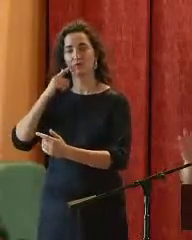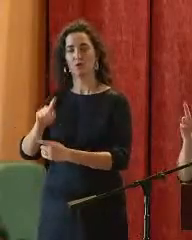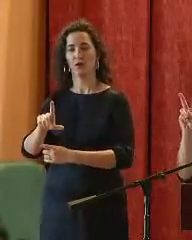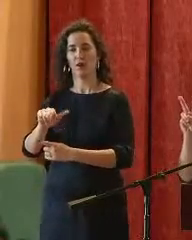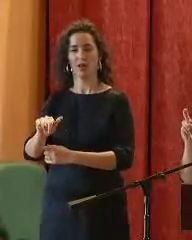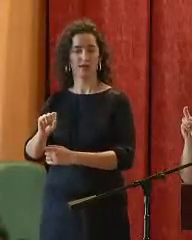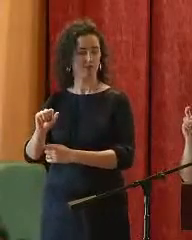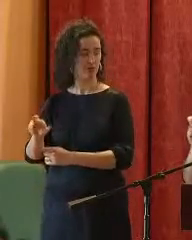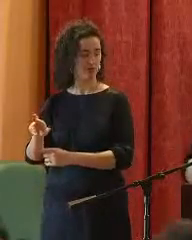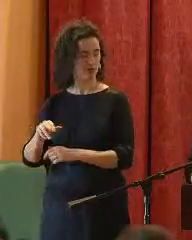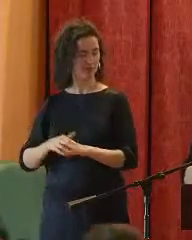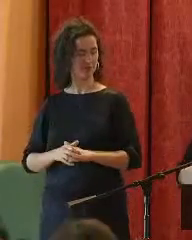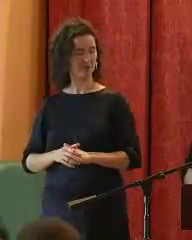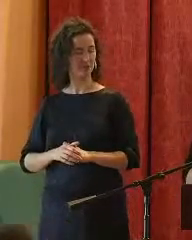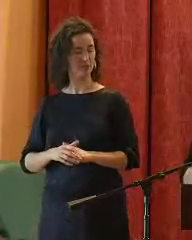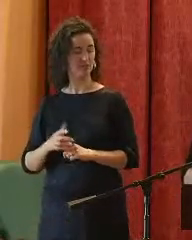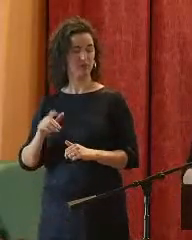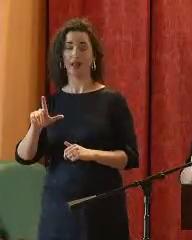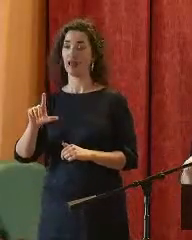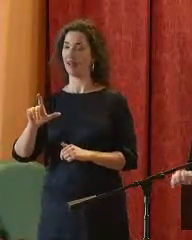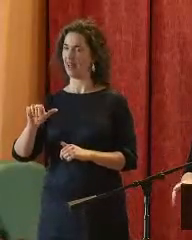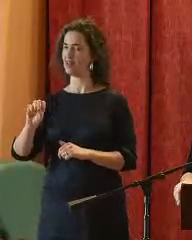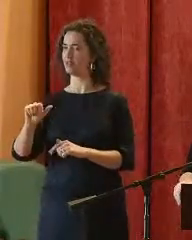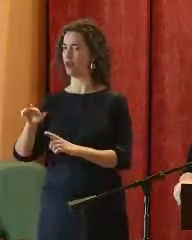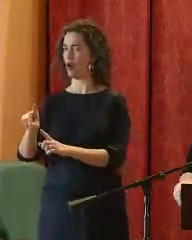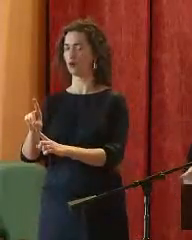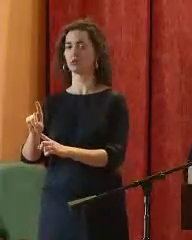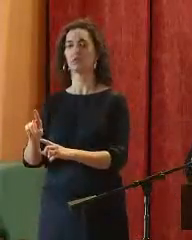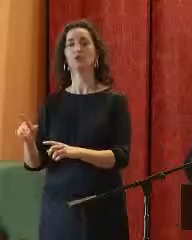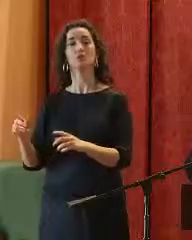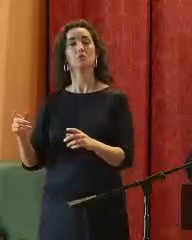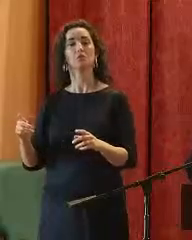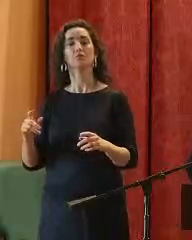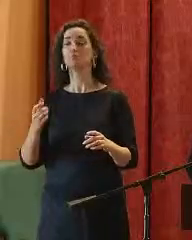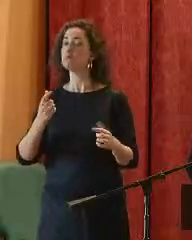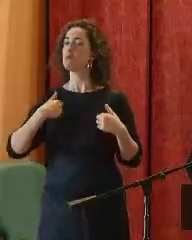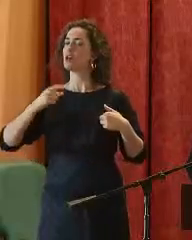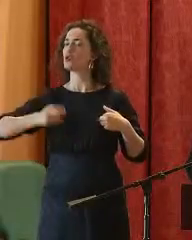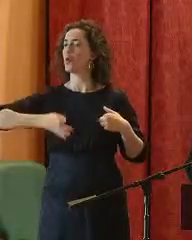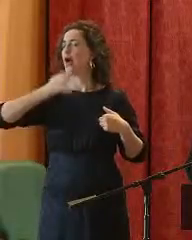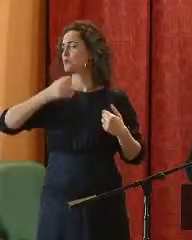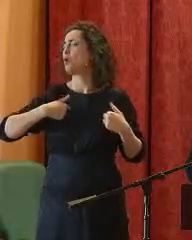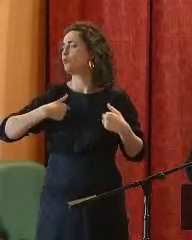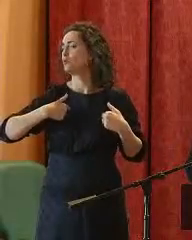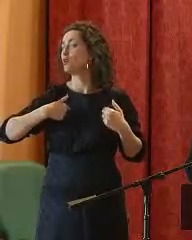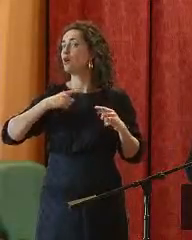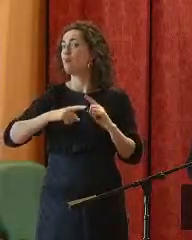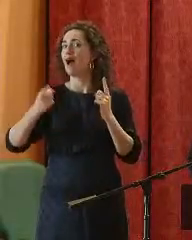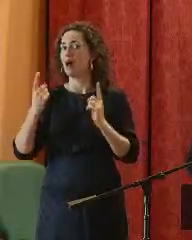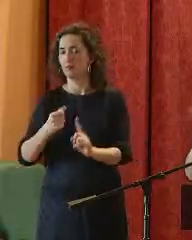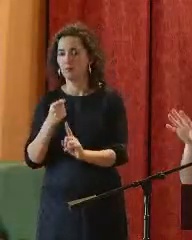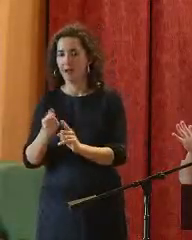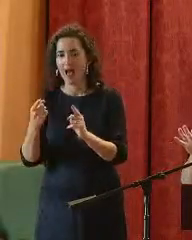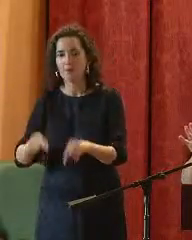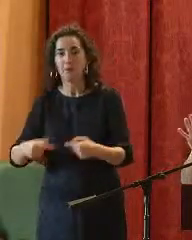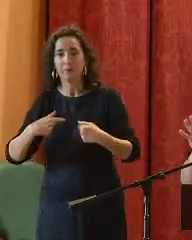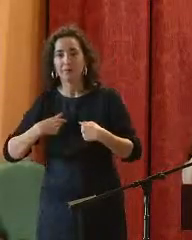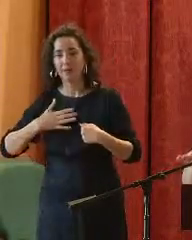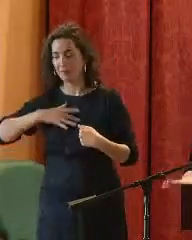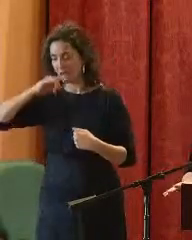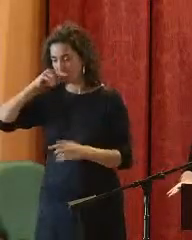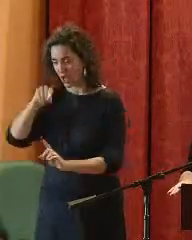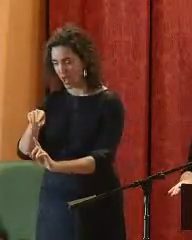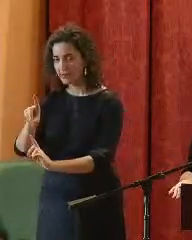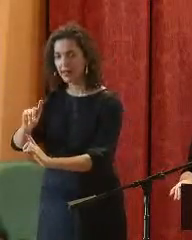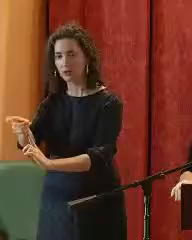even being a supposed expert, when it hits home when your own child is diagnosed, you re-examine everything